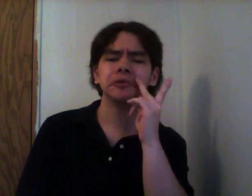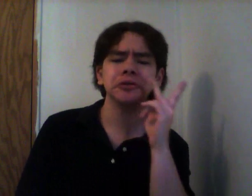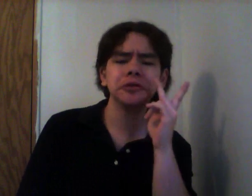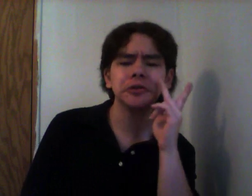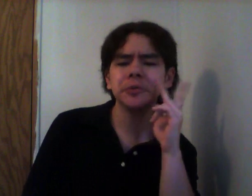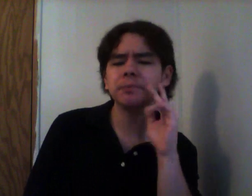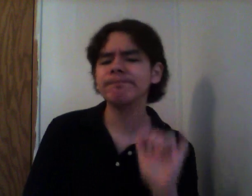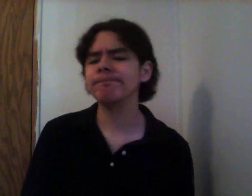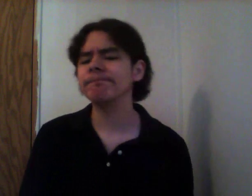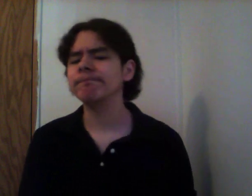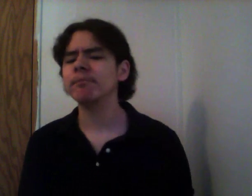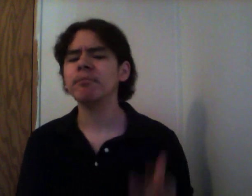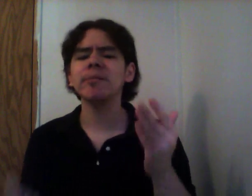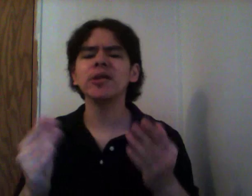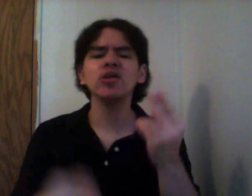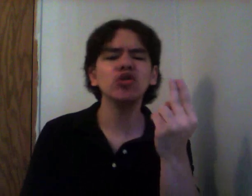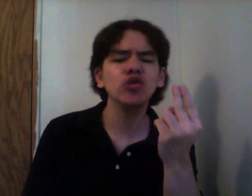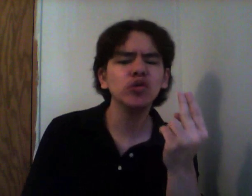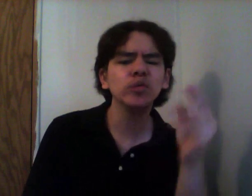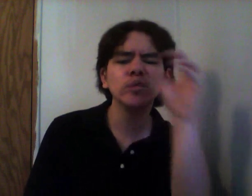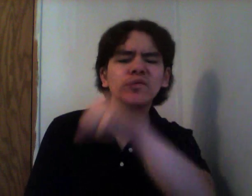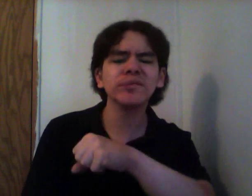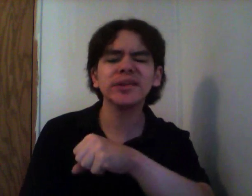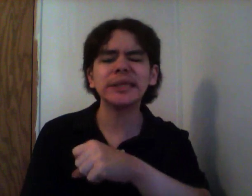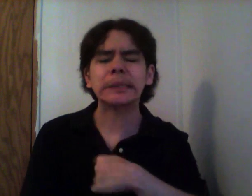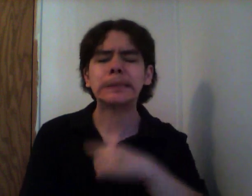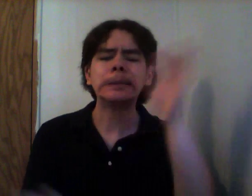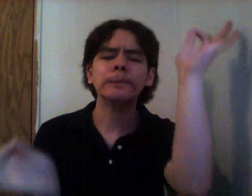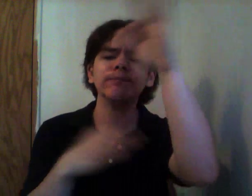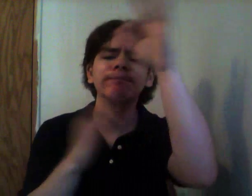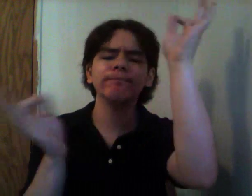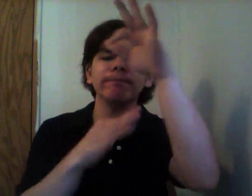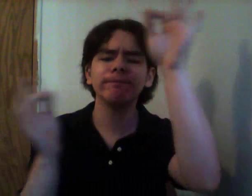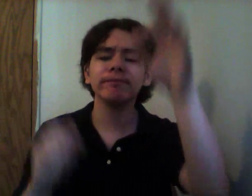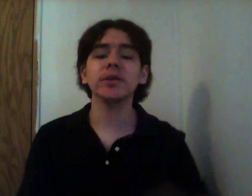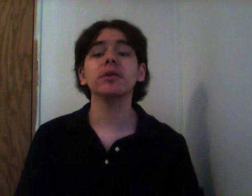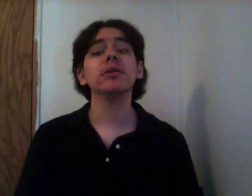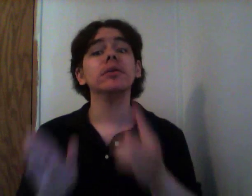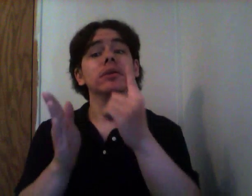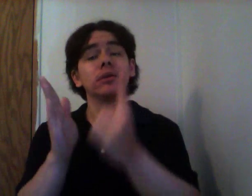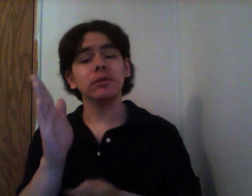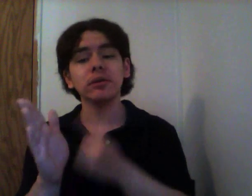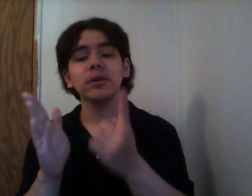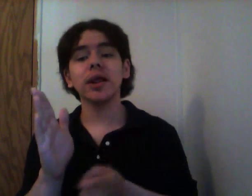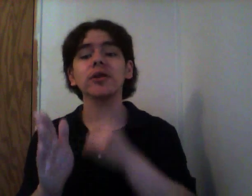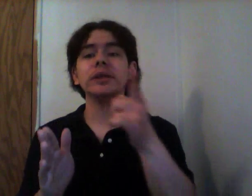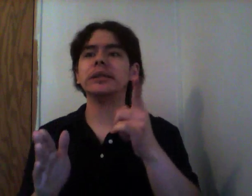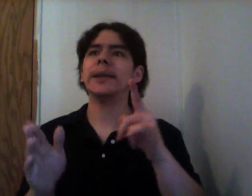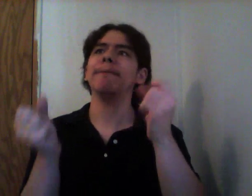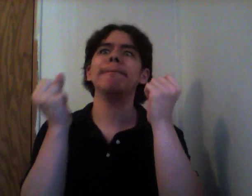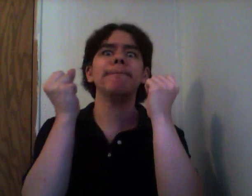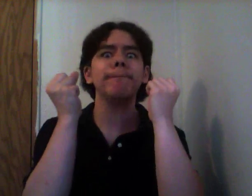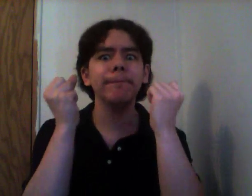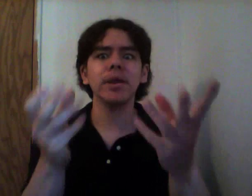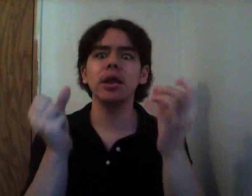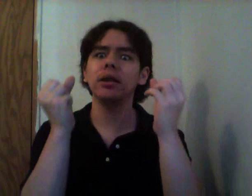But that's the thing, is it's a community thing, so you'll actually see several answers for confirmation. And actually, yeah, this person is a native English